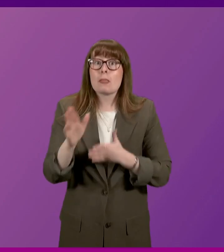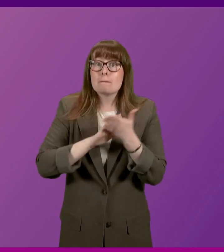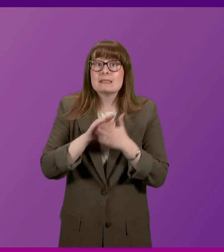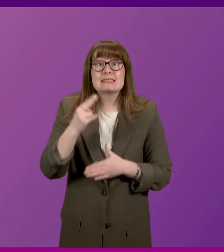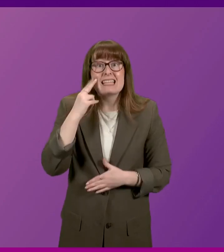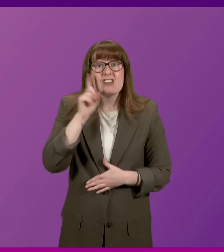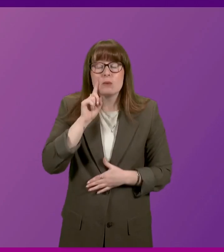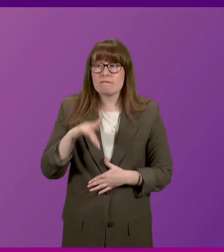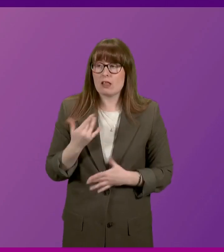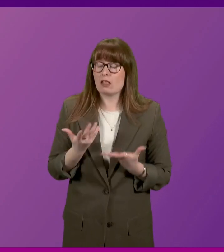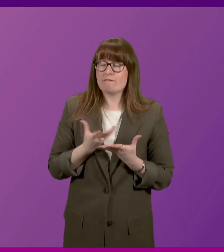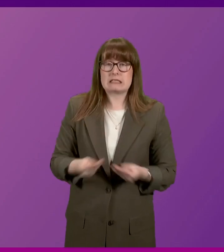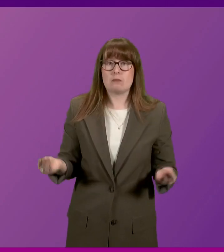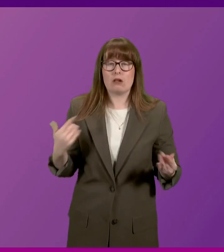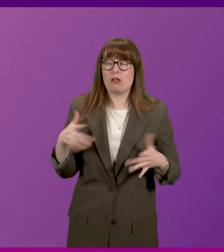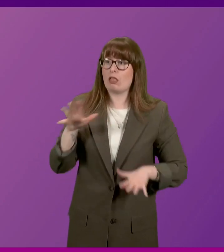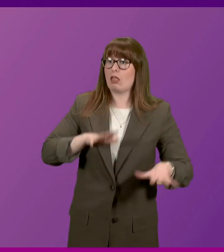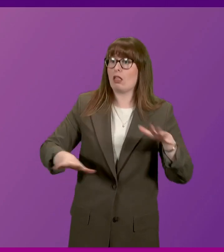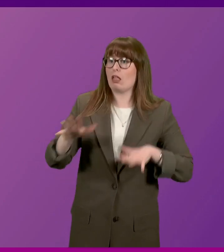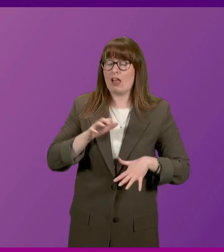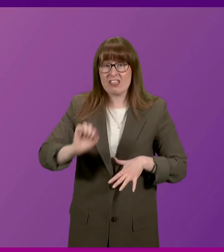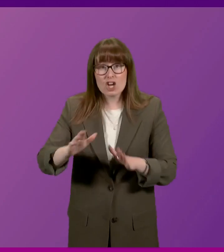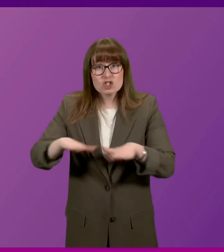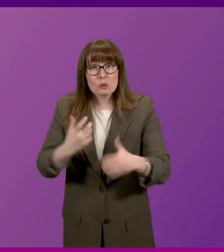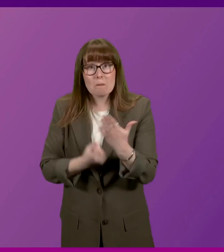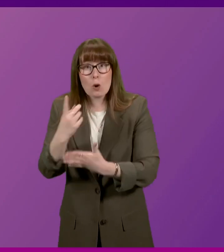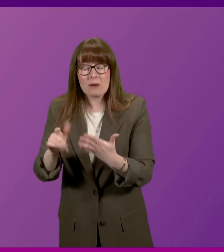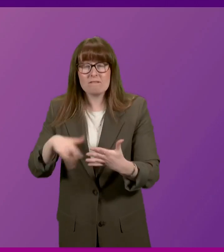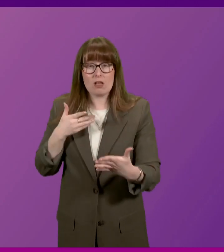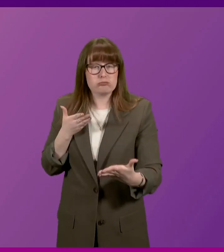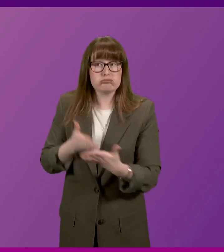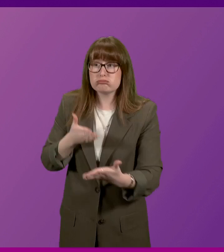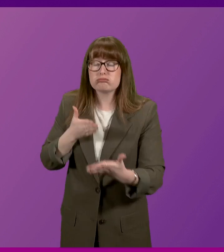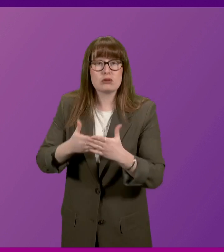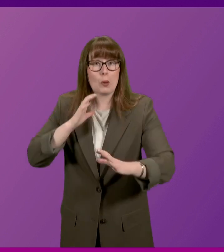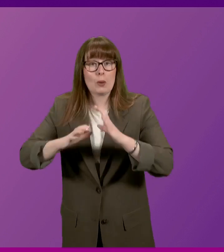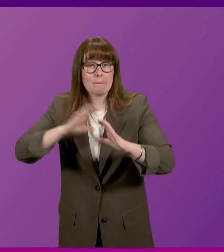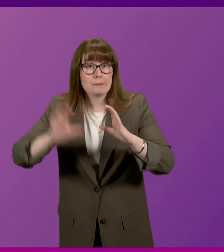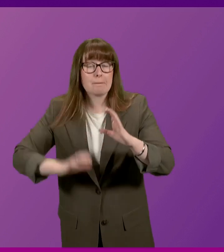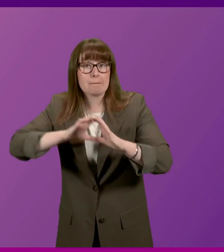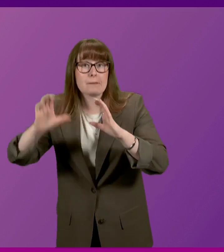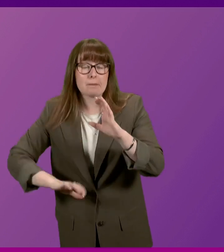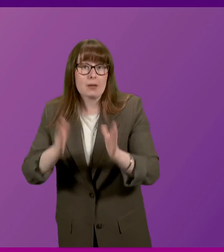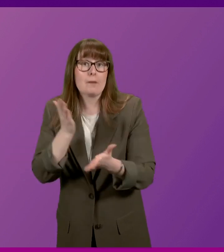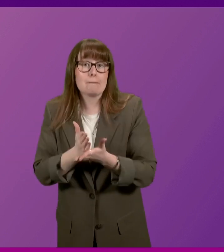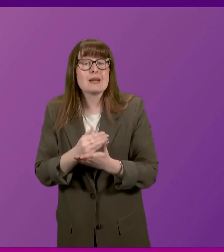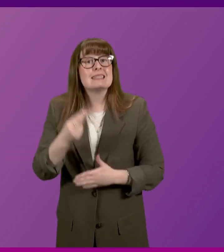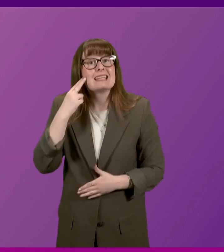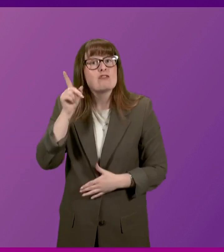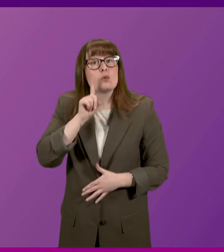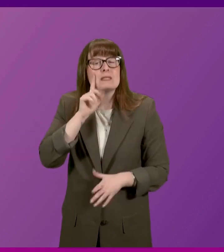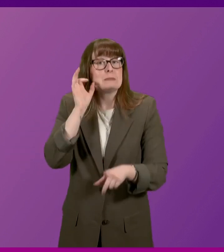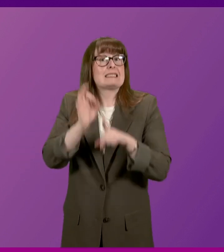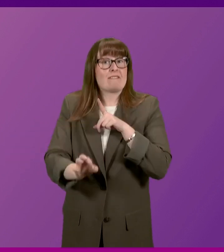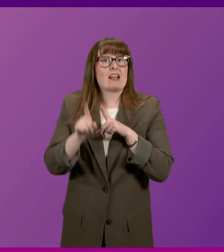felt invisible at key moments in their children's lives due to communication barriers and bias. Deaf women